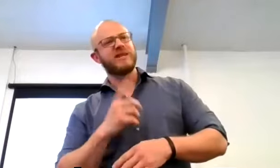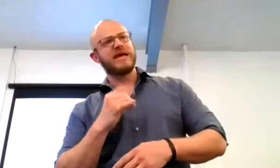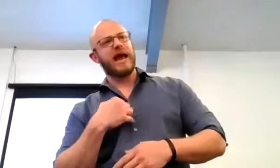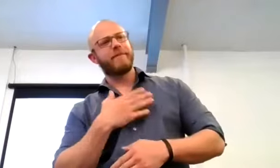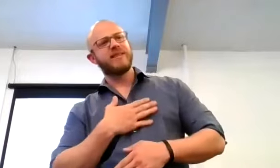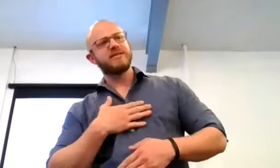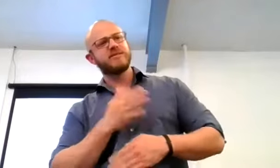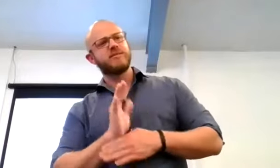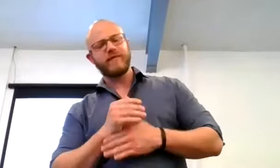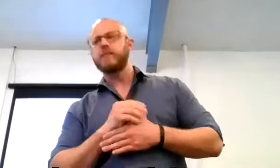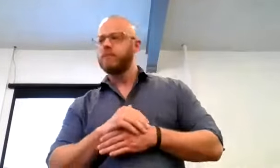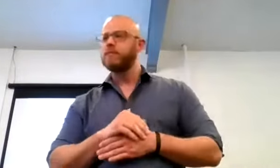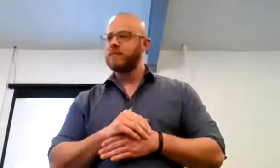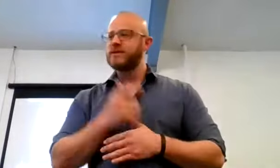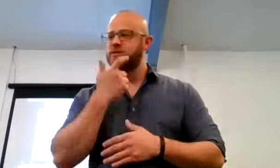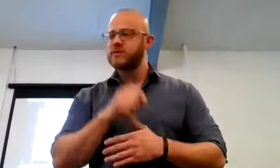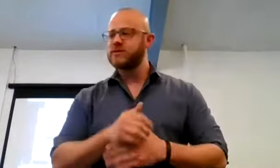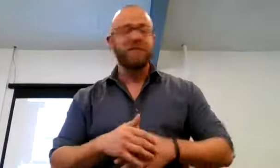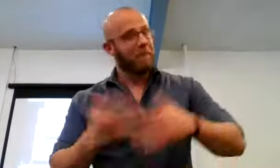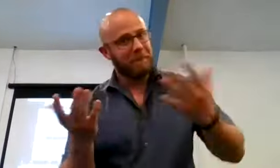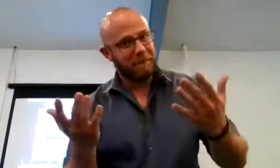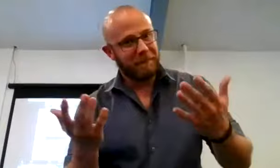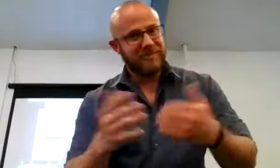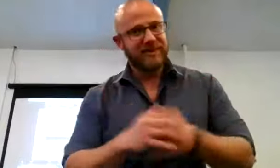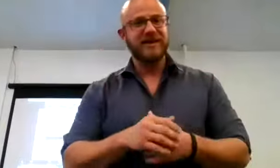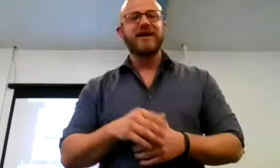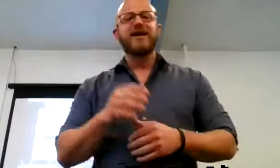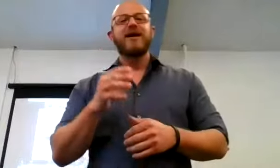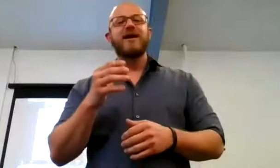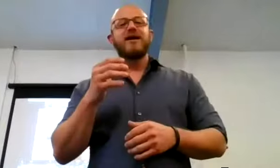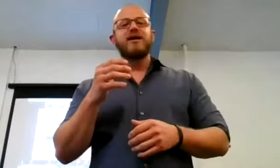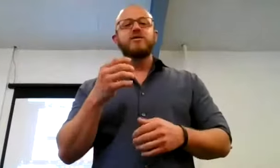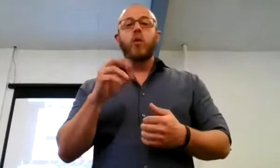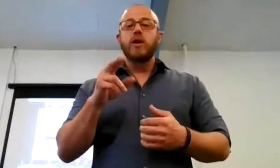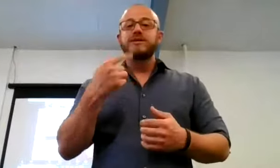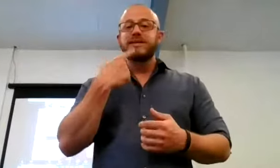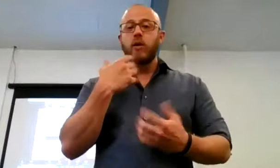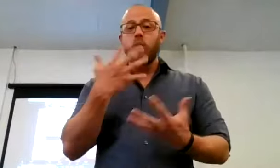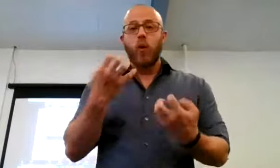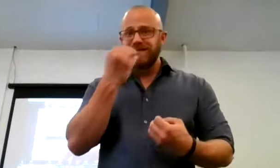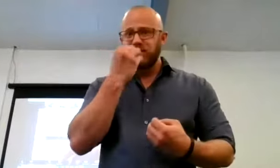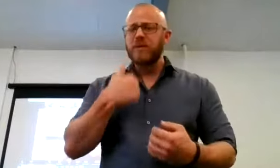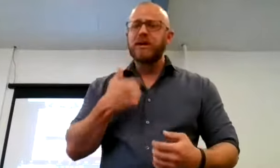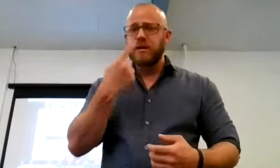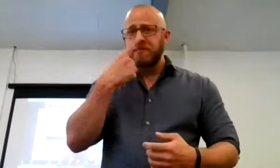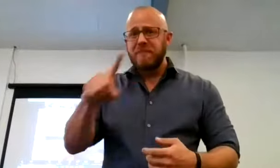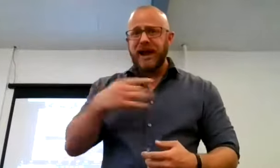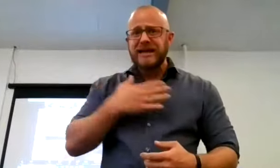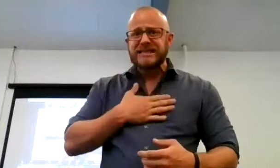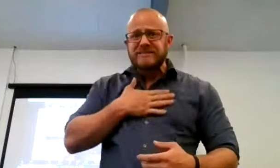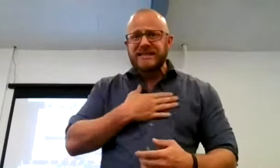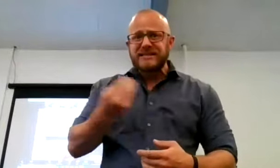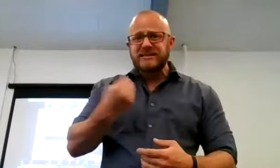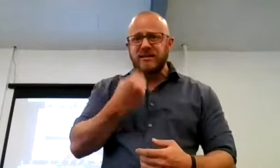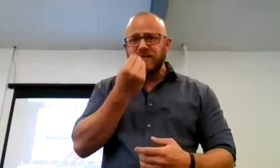movie? Did you please the movie? No, that's not it. It's enjoy. Do you